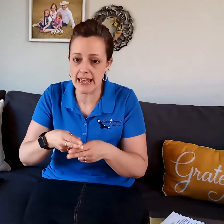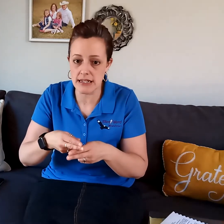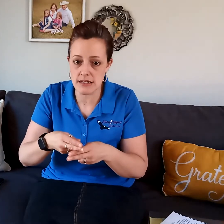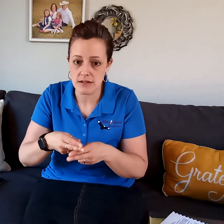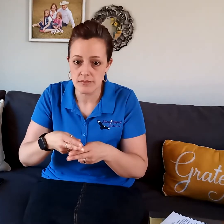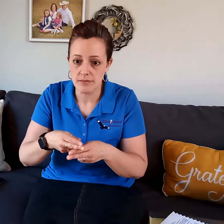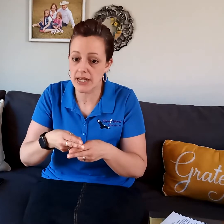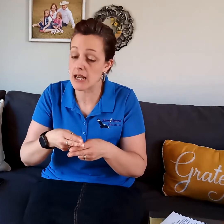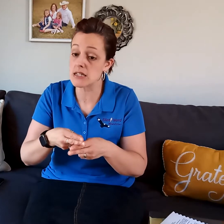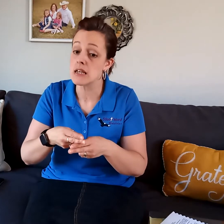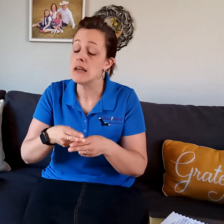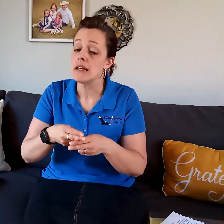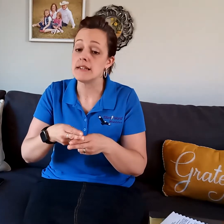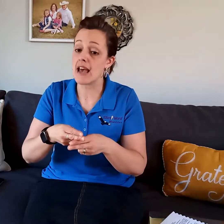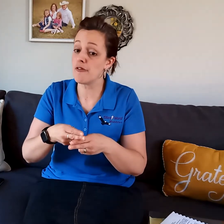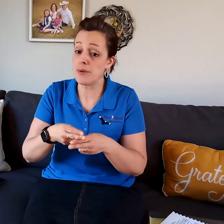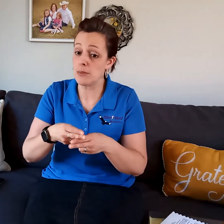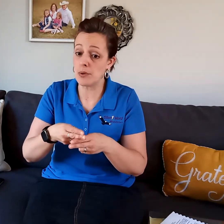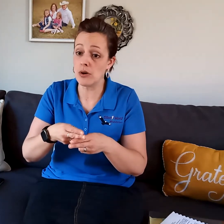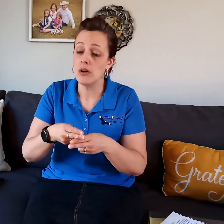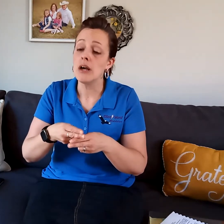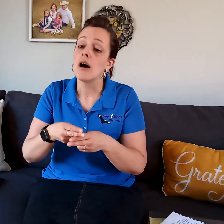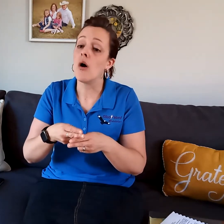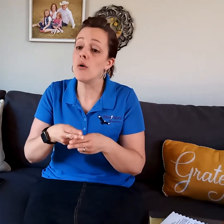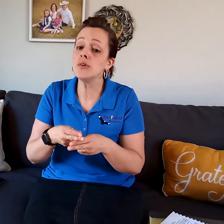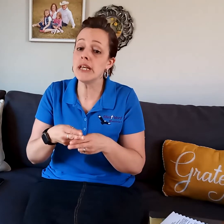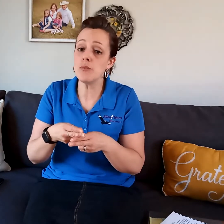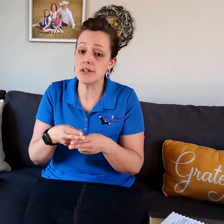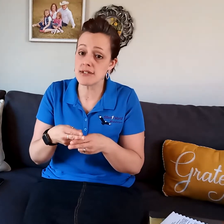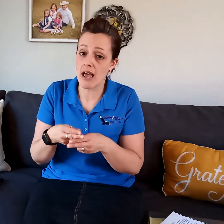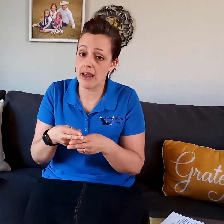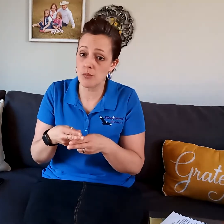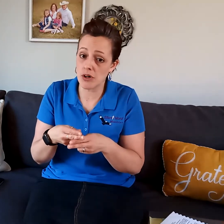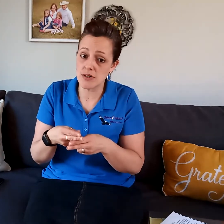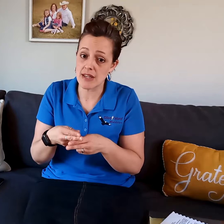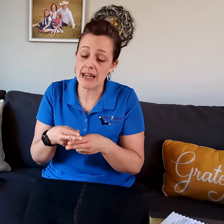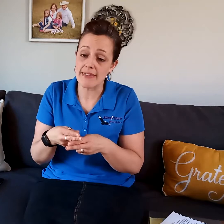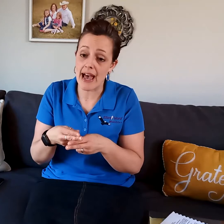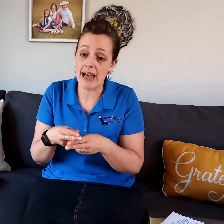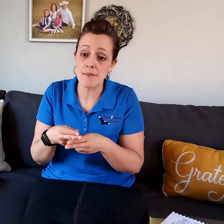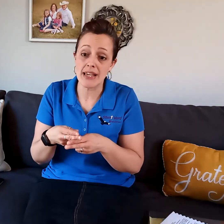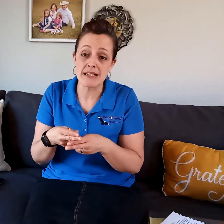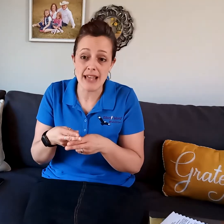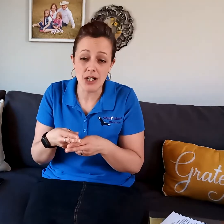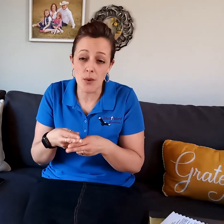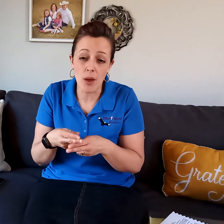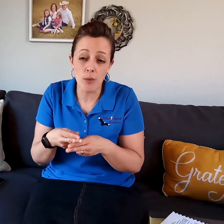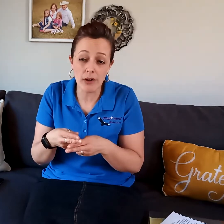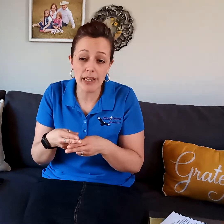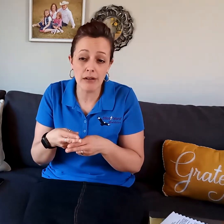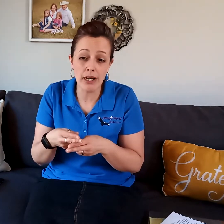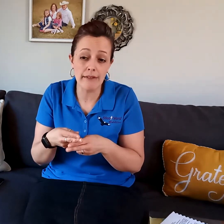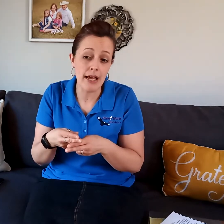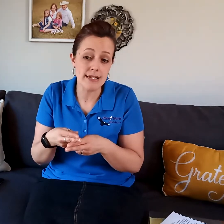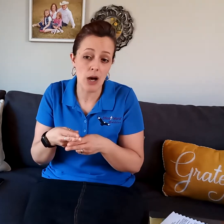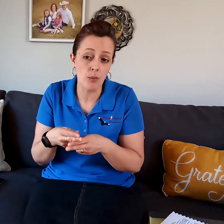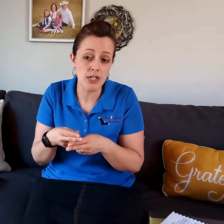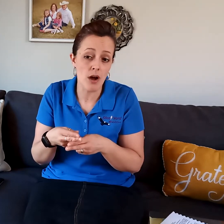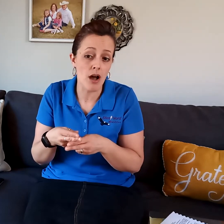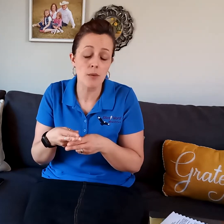is, because deaf people only will sign words like that because they know that we're hearing and that's how we talk. But